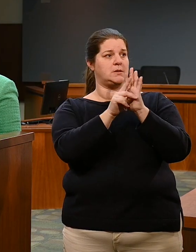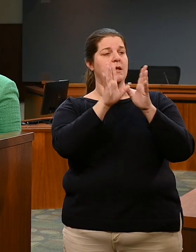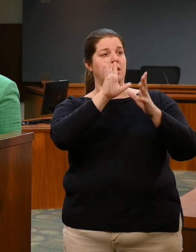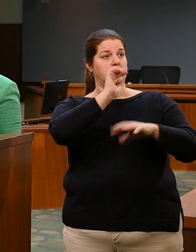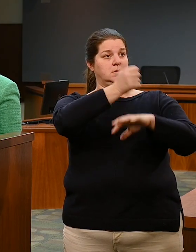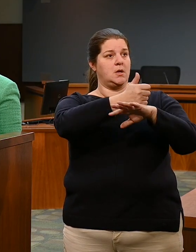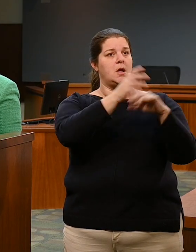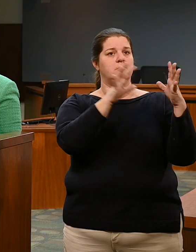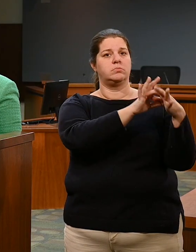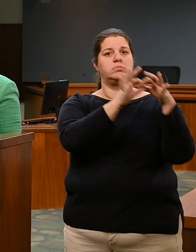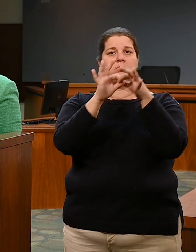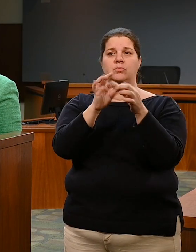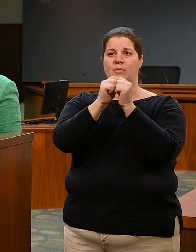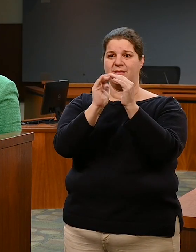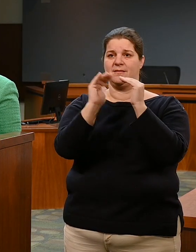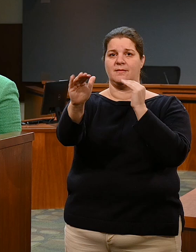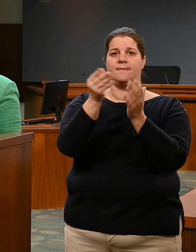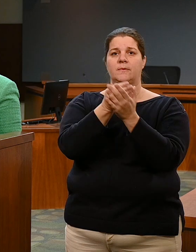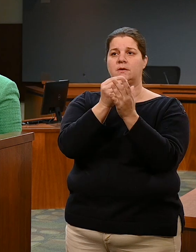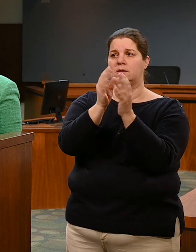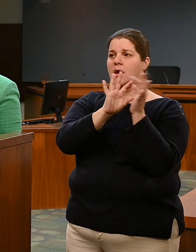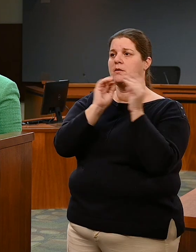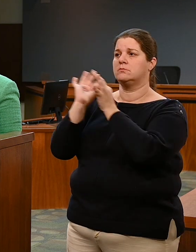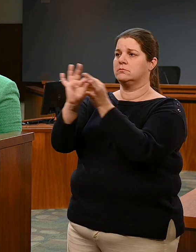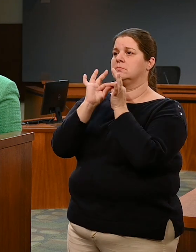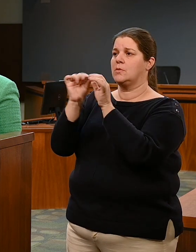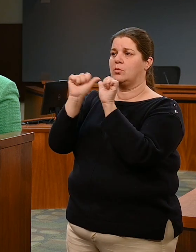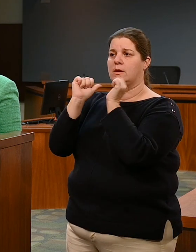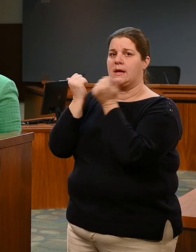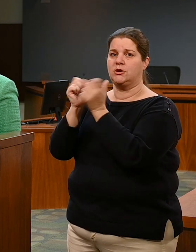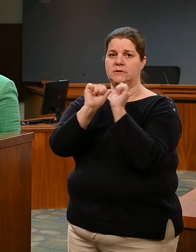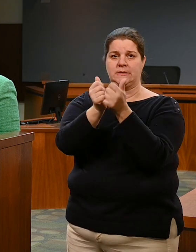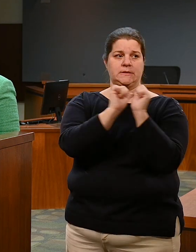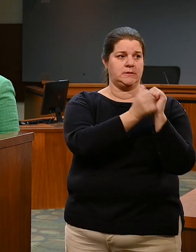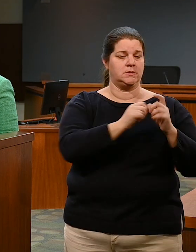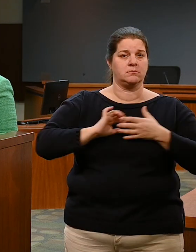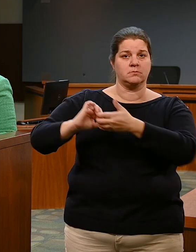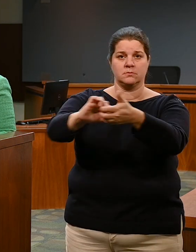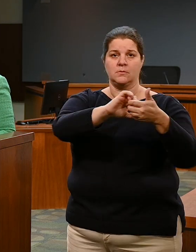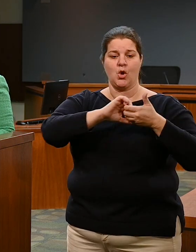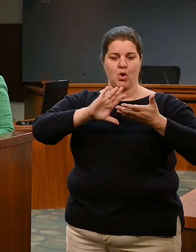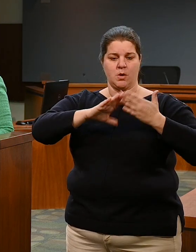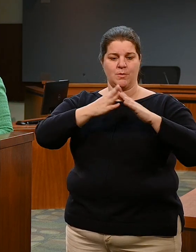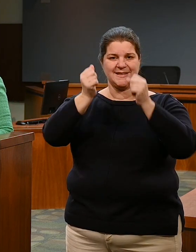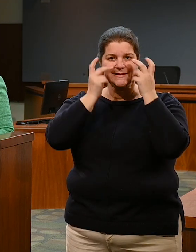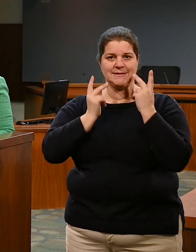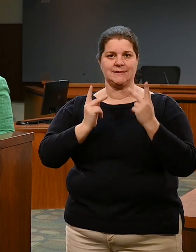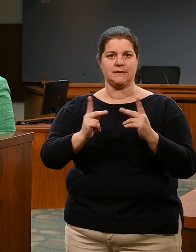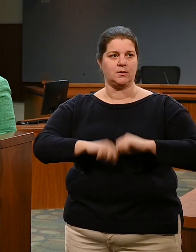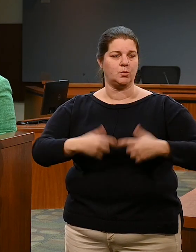alignment, sustained funding, and cross-agency coordination, communities see a